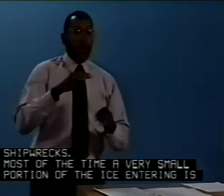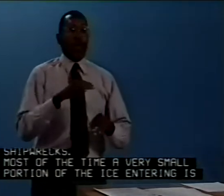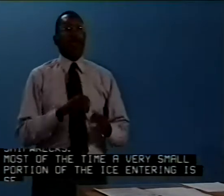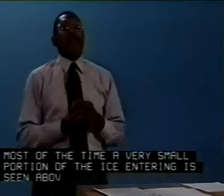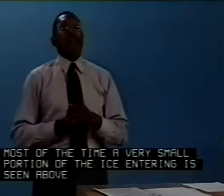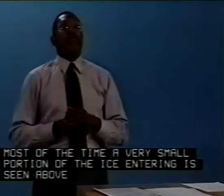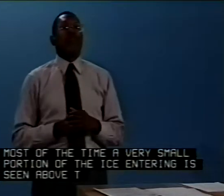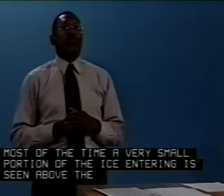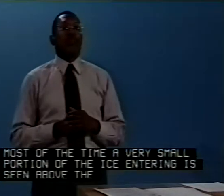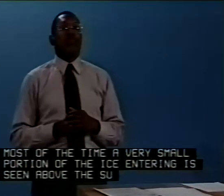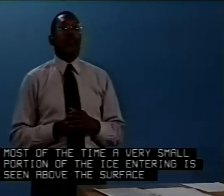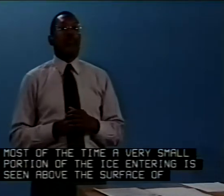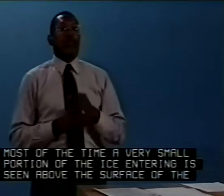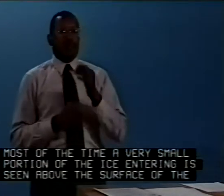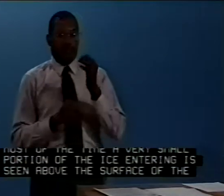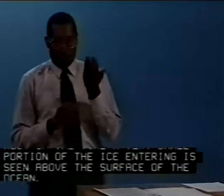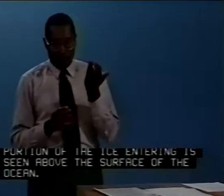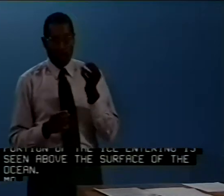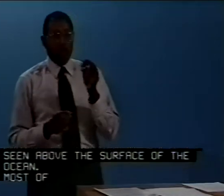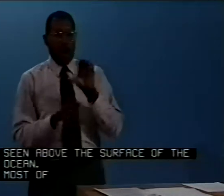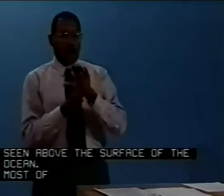iceberg is below the surface.